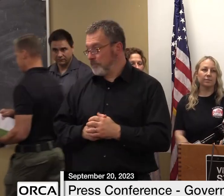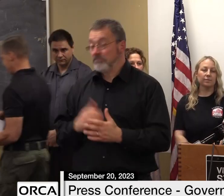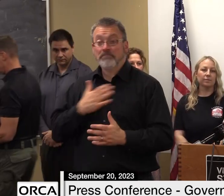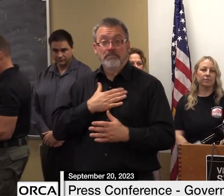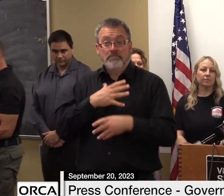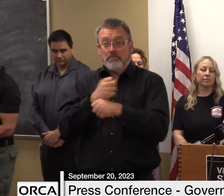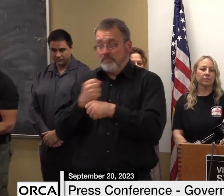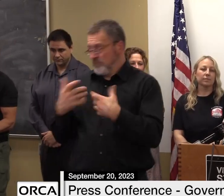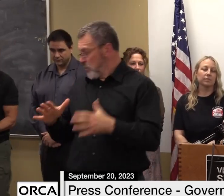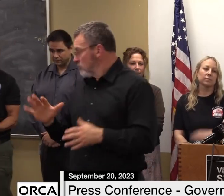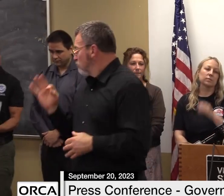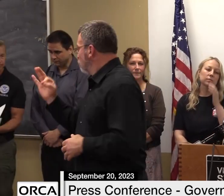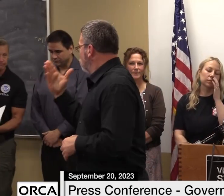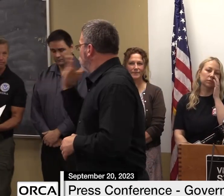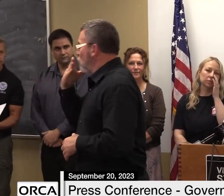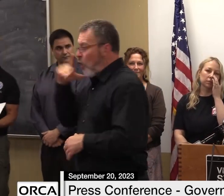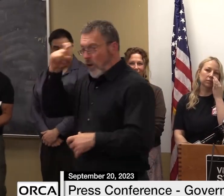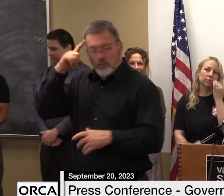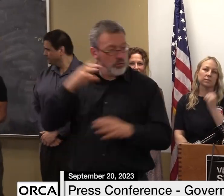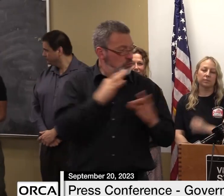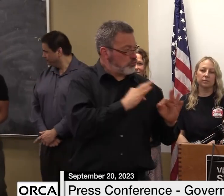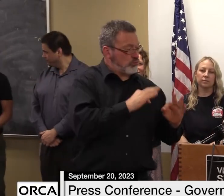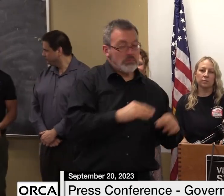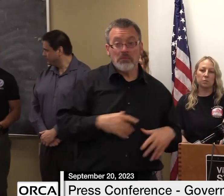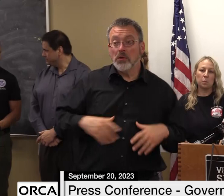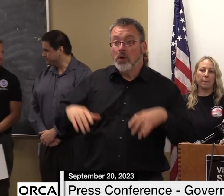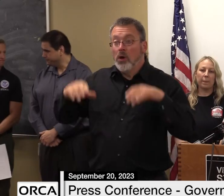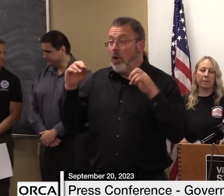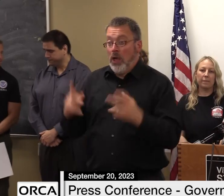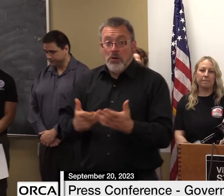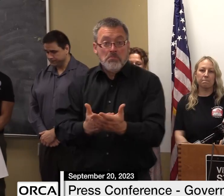Thank you very much. We'll now open it up to questions.